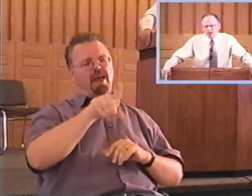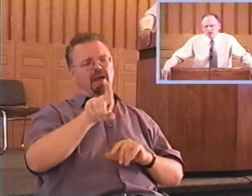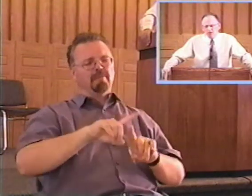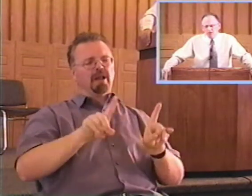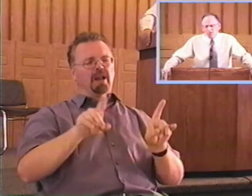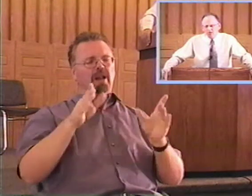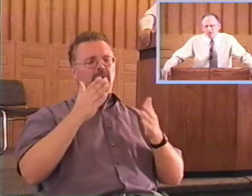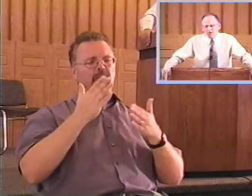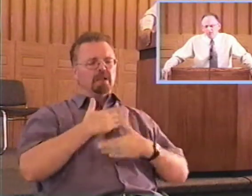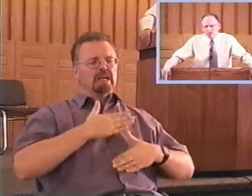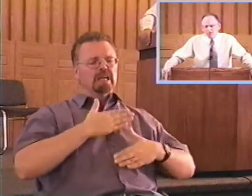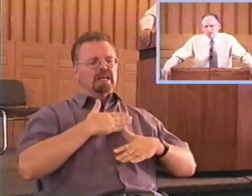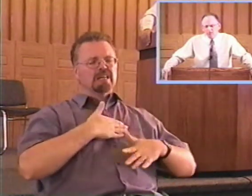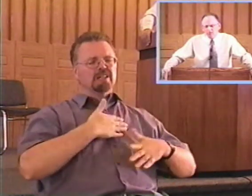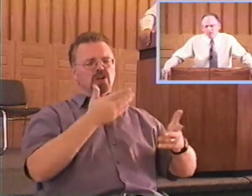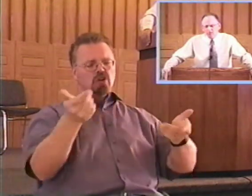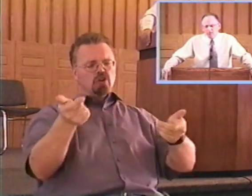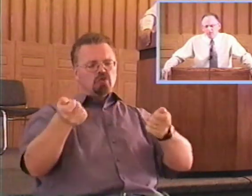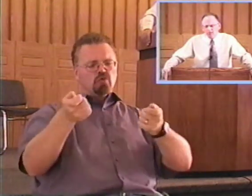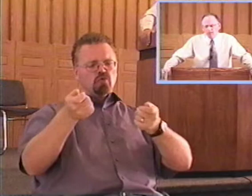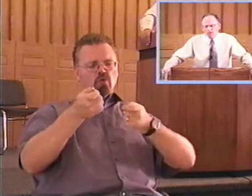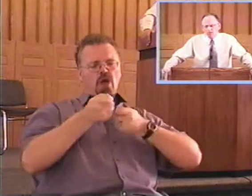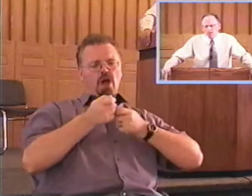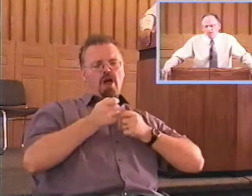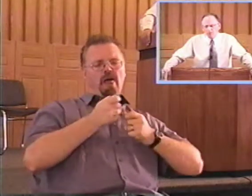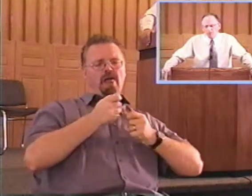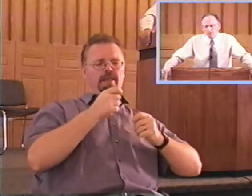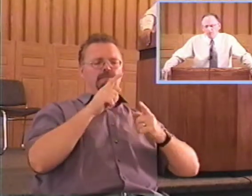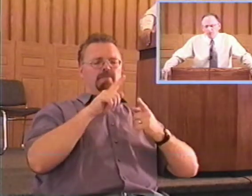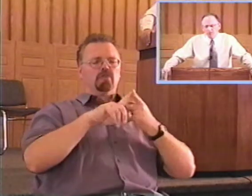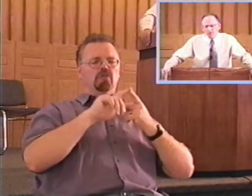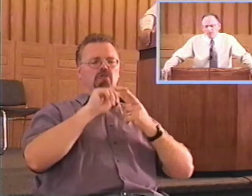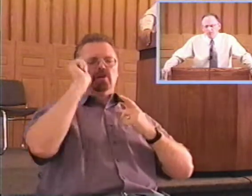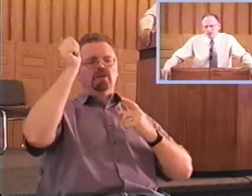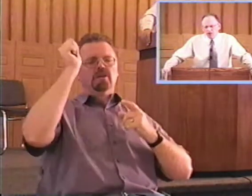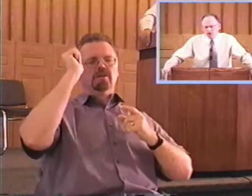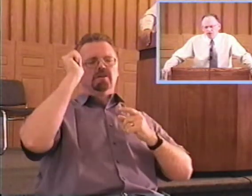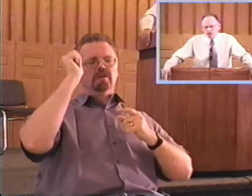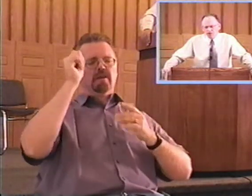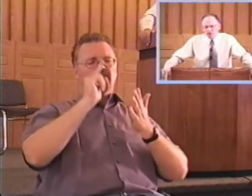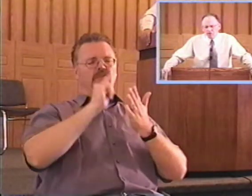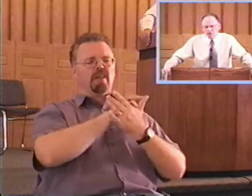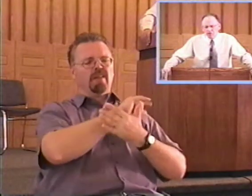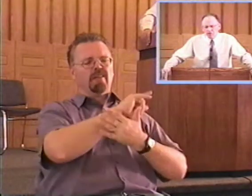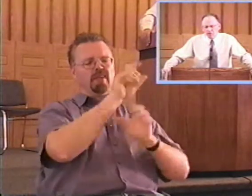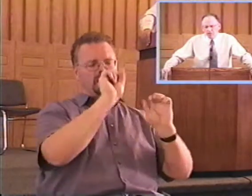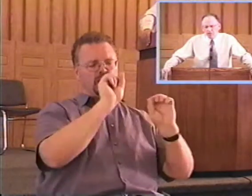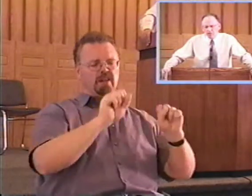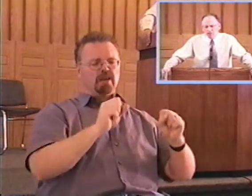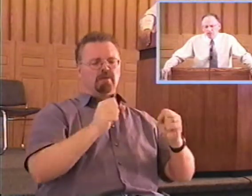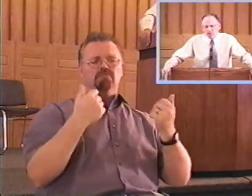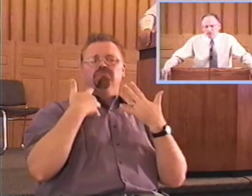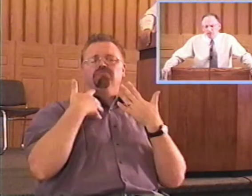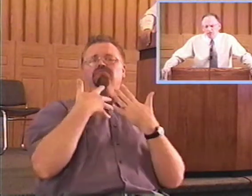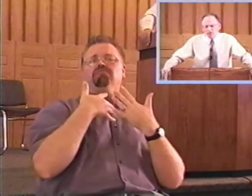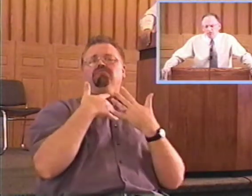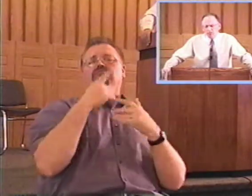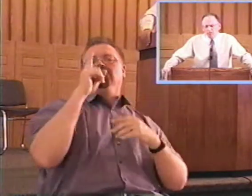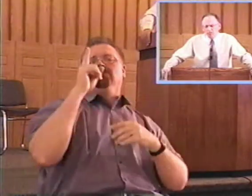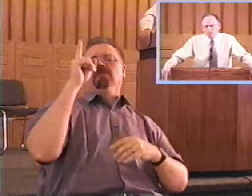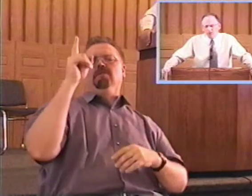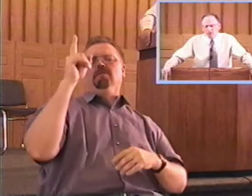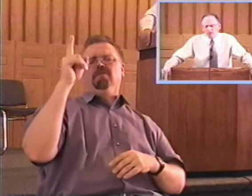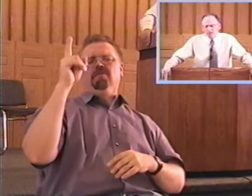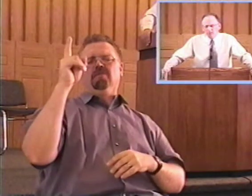pray, draw near to them that they might tremble for themselves. And